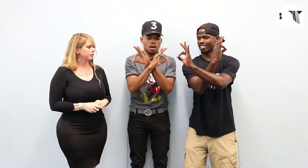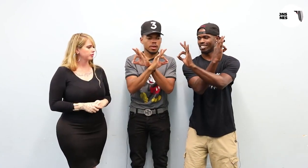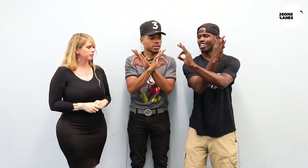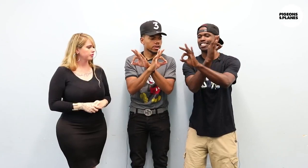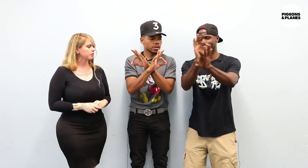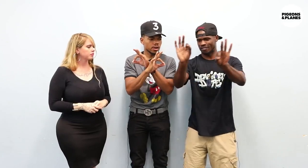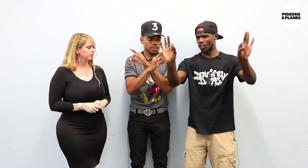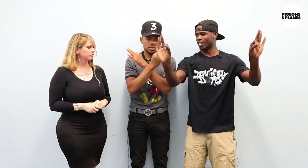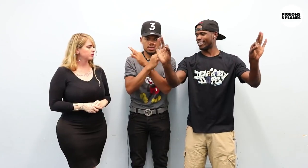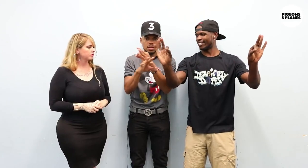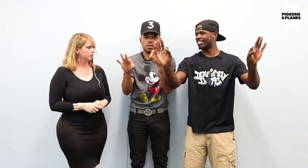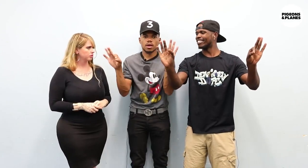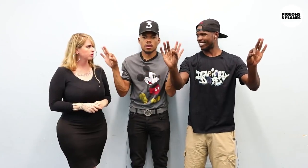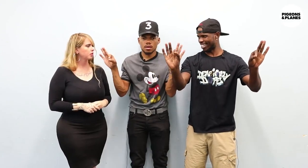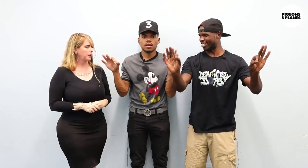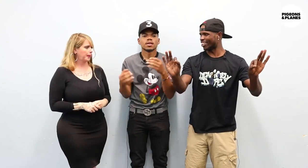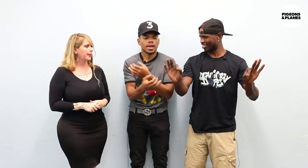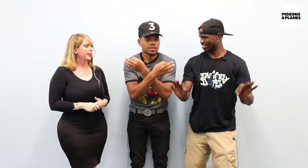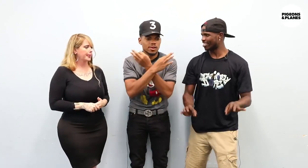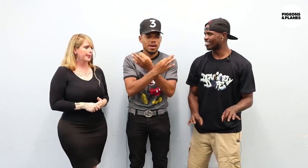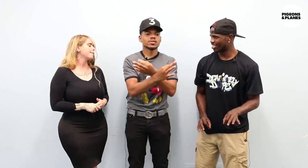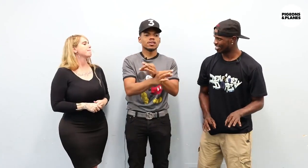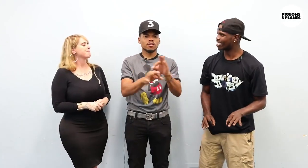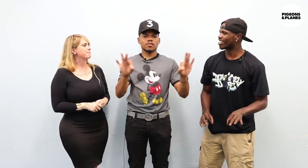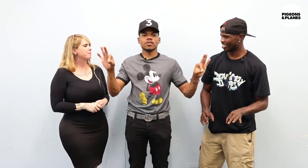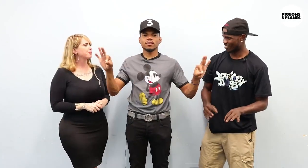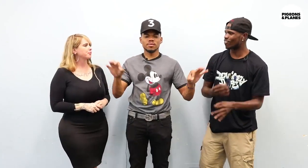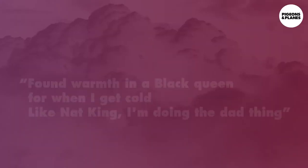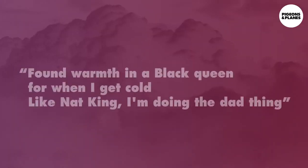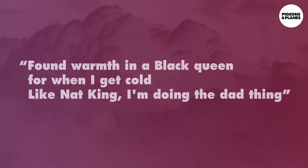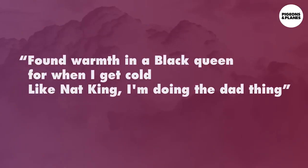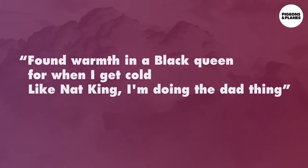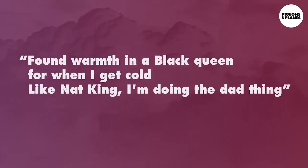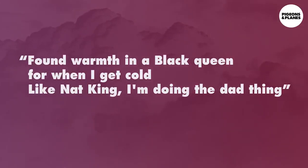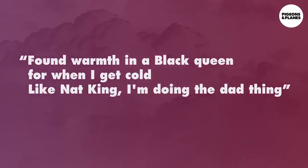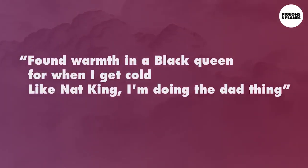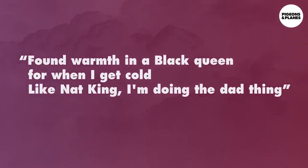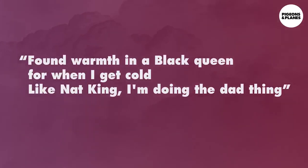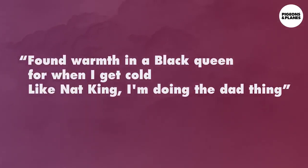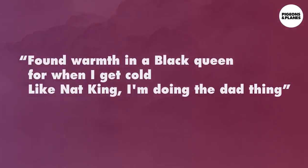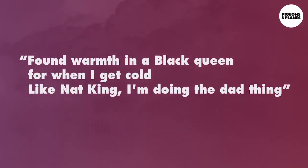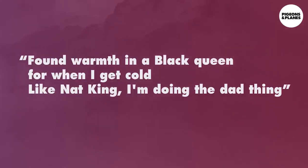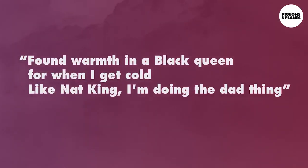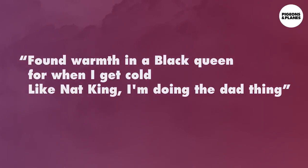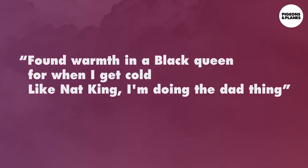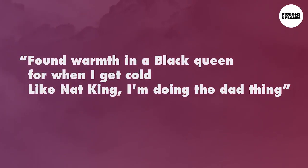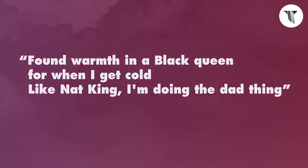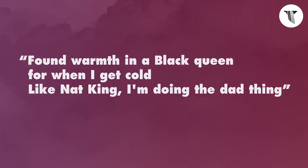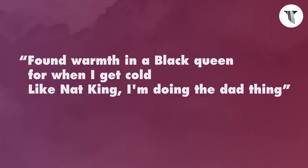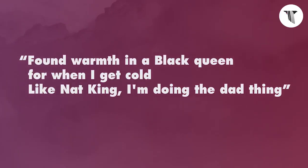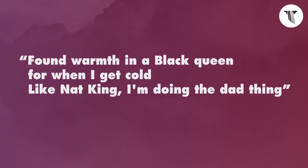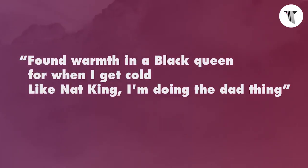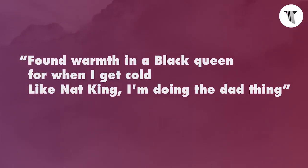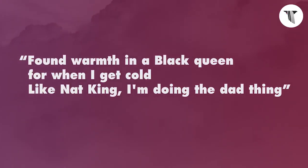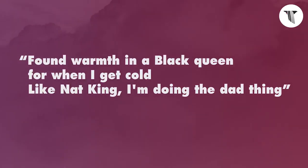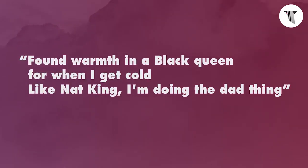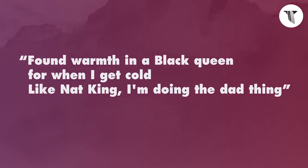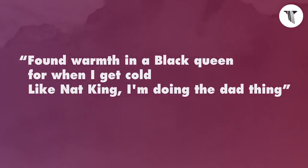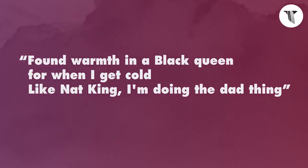Oh, they start damn across. Free. Okay. There you go. Yeah, that's what I was seeing at your freedom. Found warmth in a black queen for when I get cold like Nat King. I'm doing